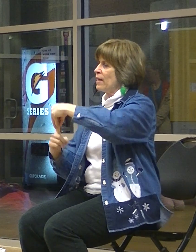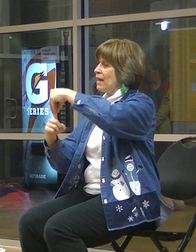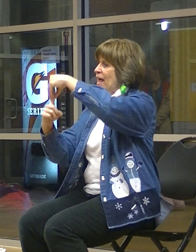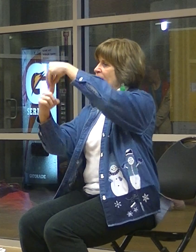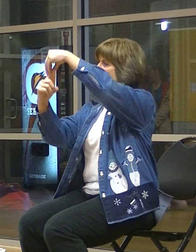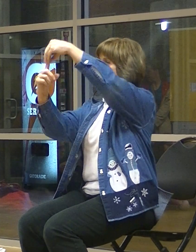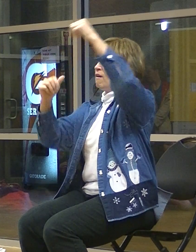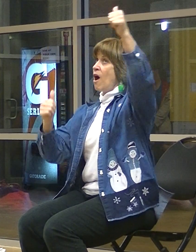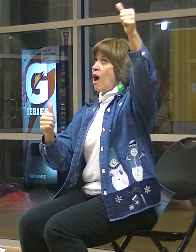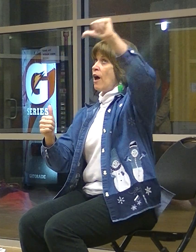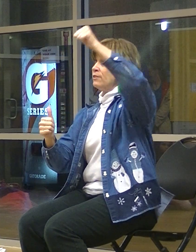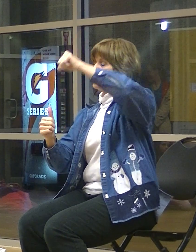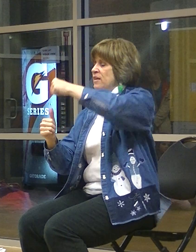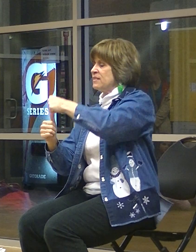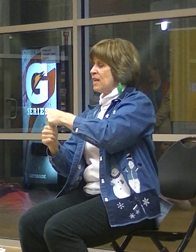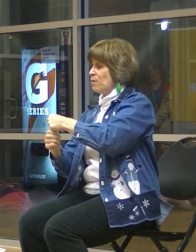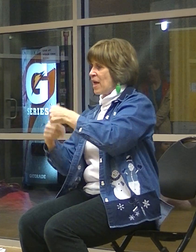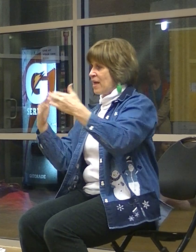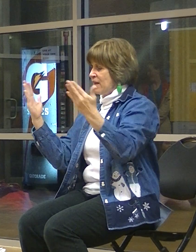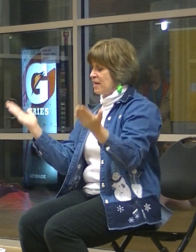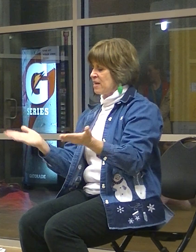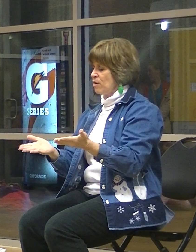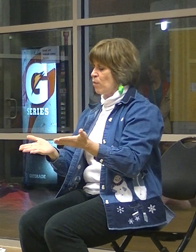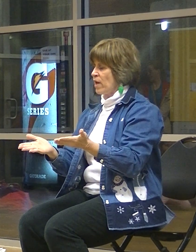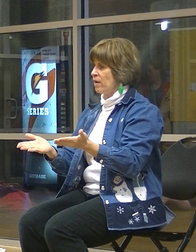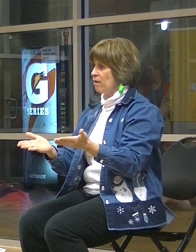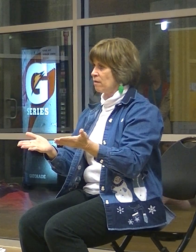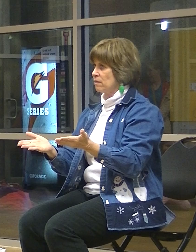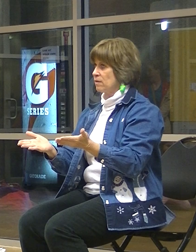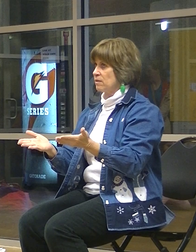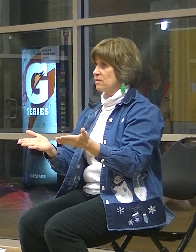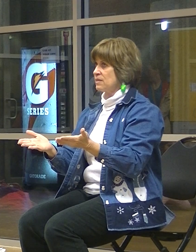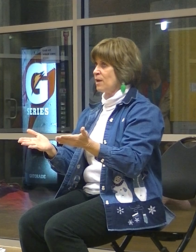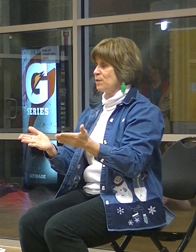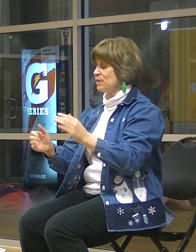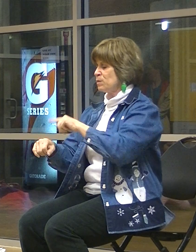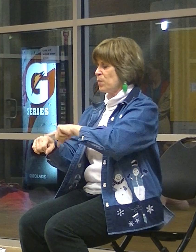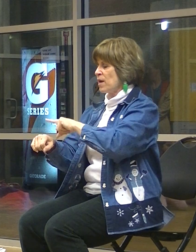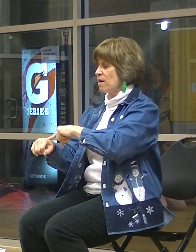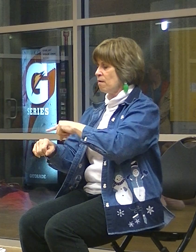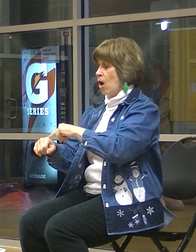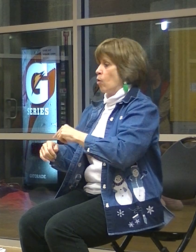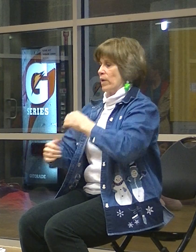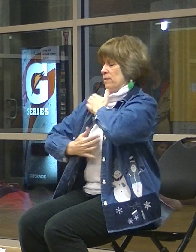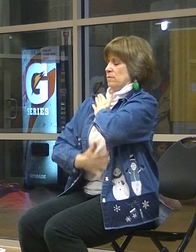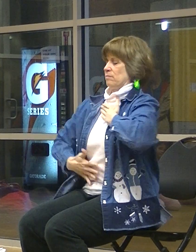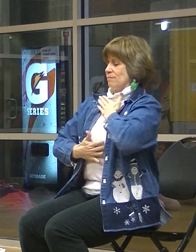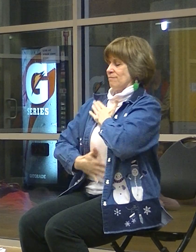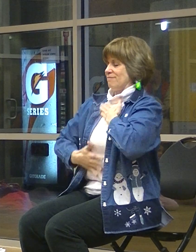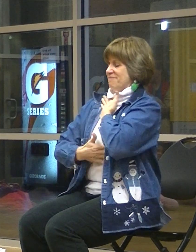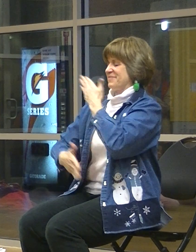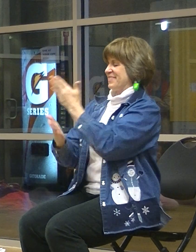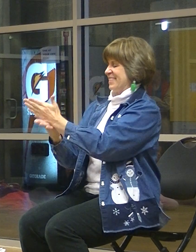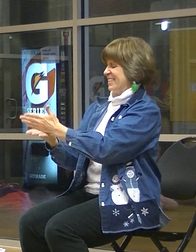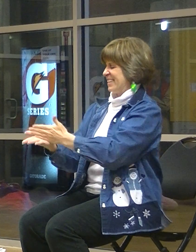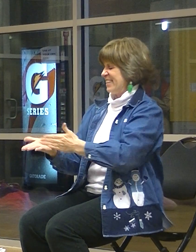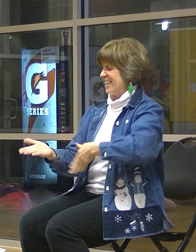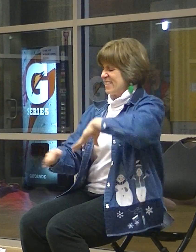Let me share this